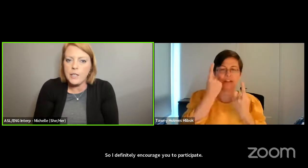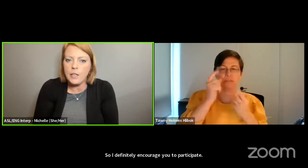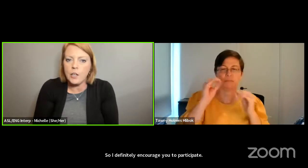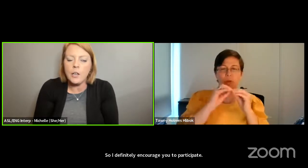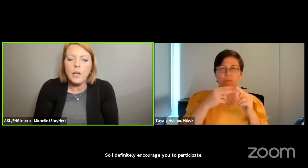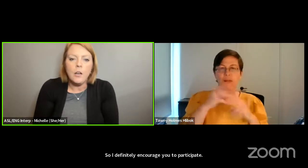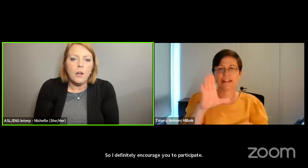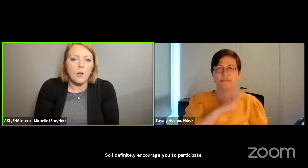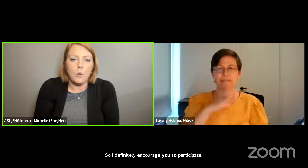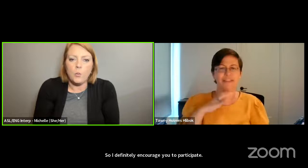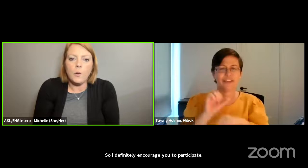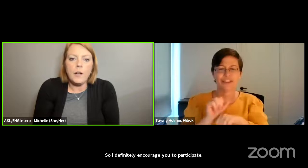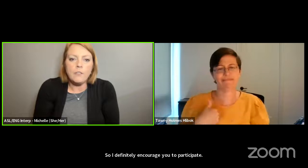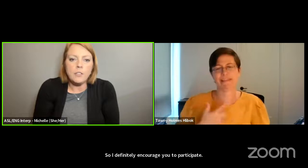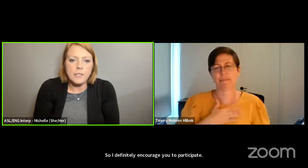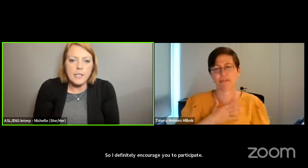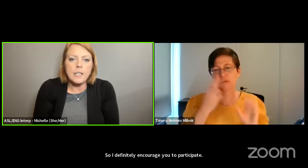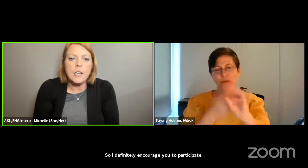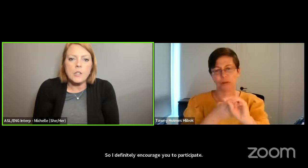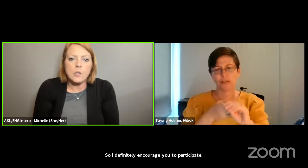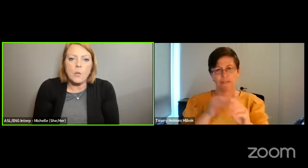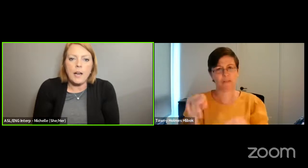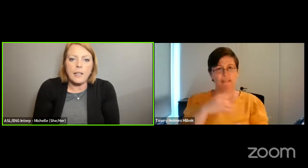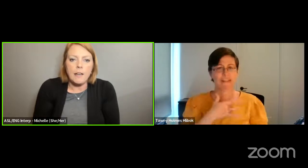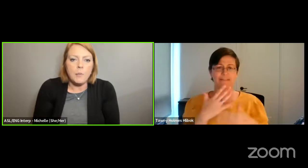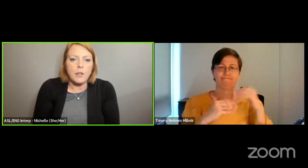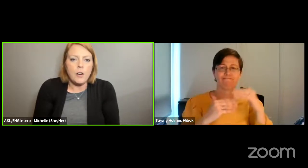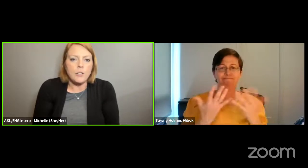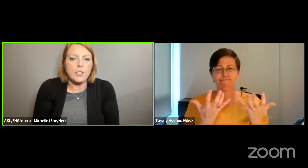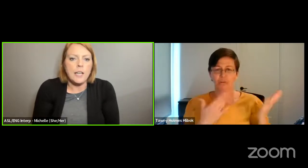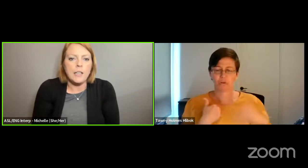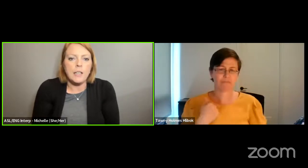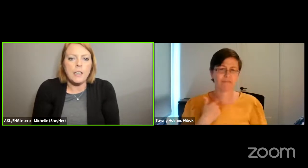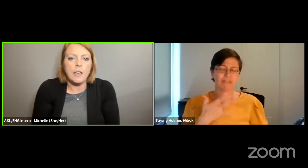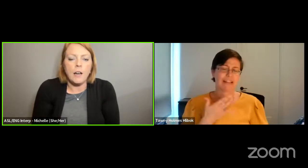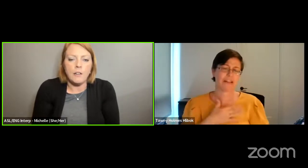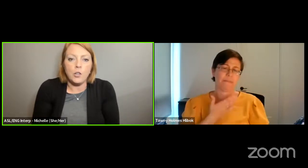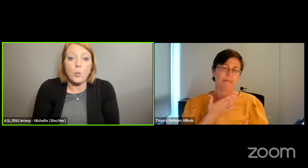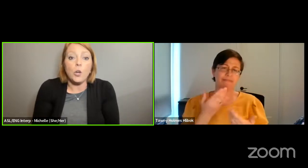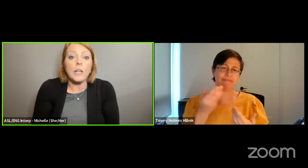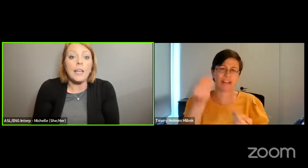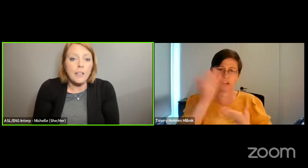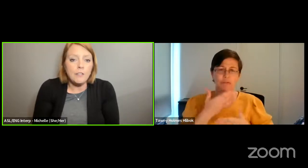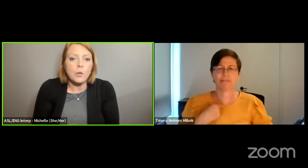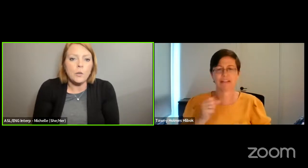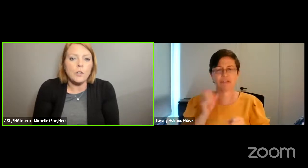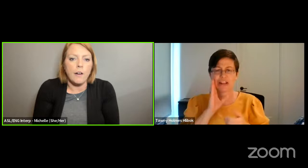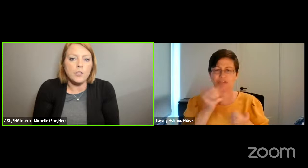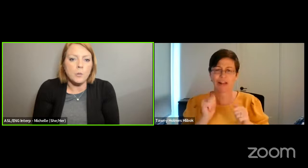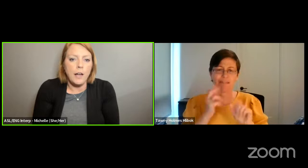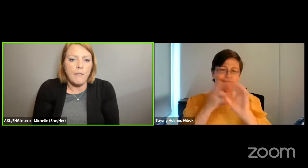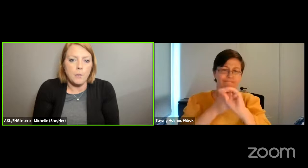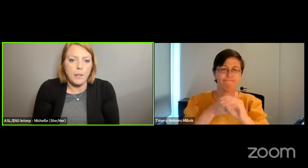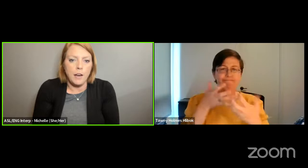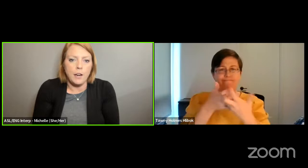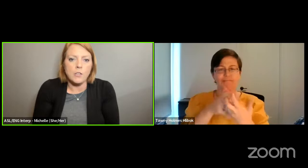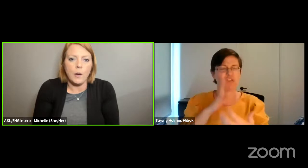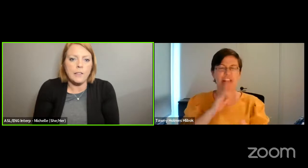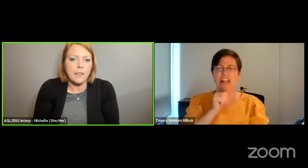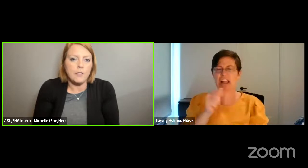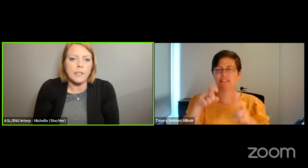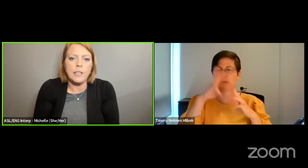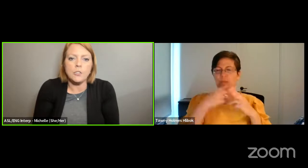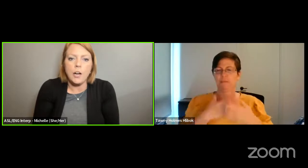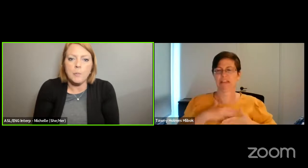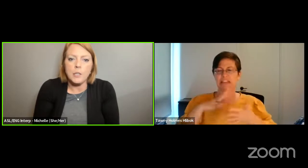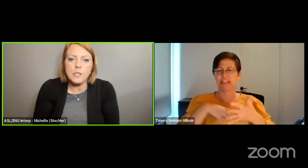as a note taker, or whatever is needed so that I can have a better understanding of your work if you feel comfortable having me there. So